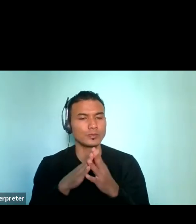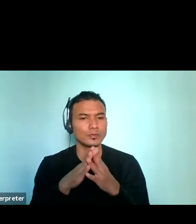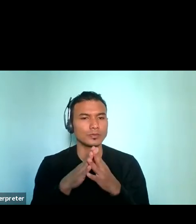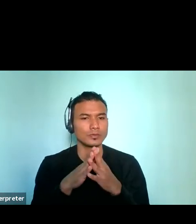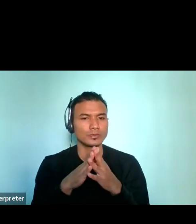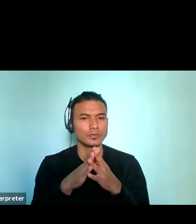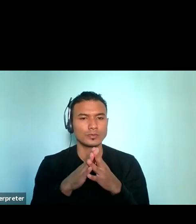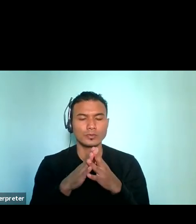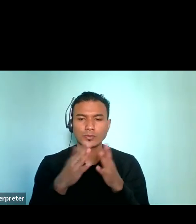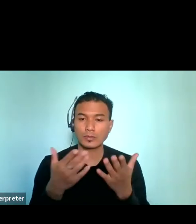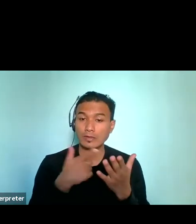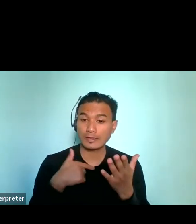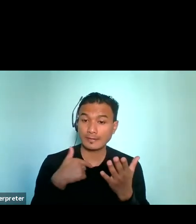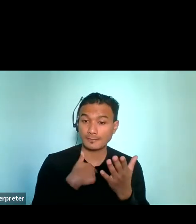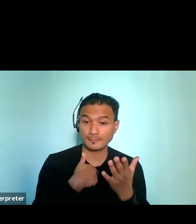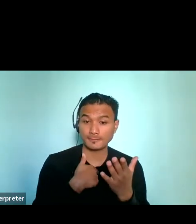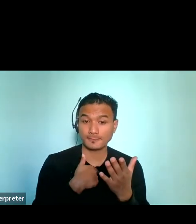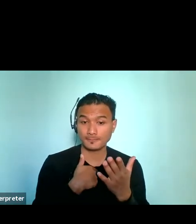when we are